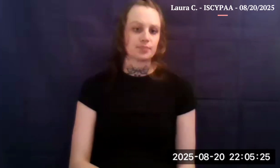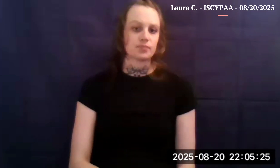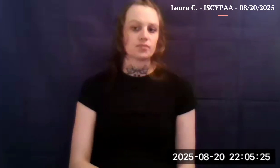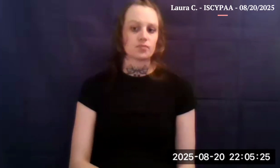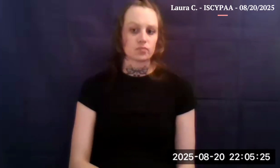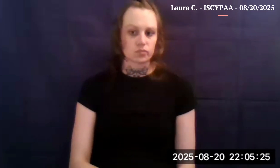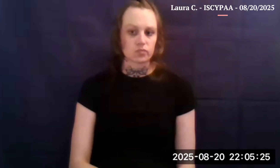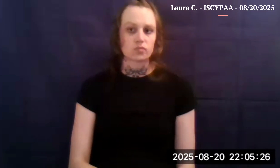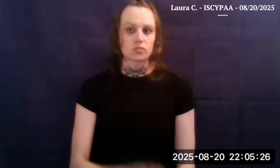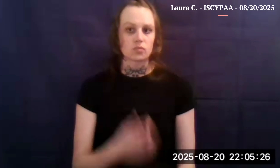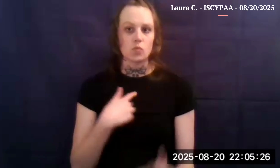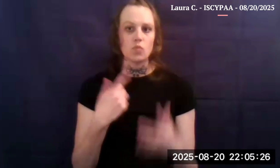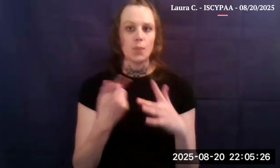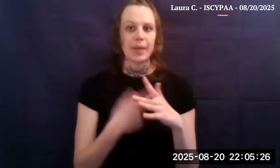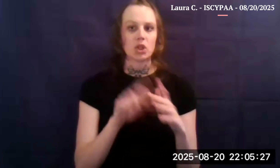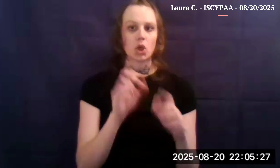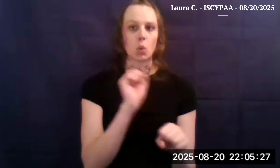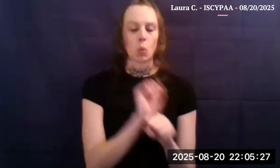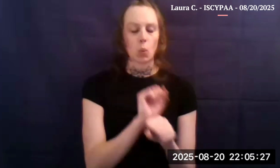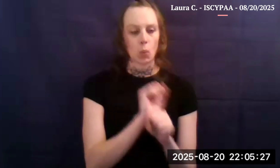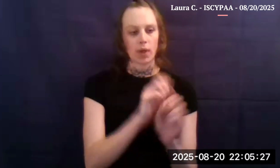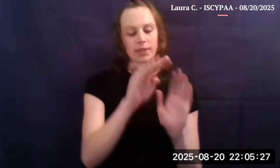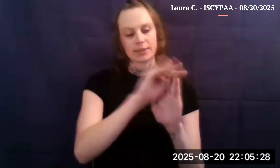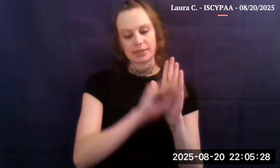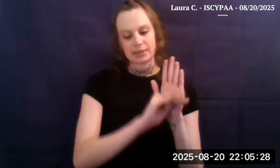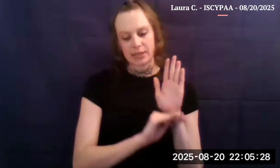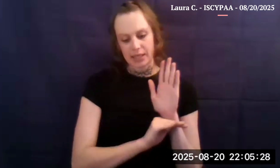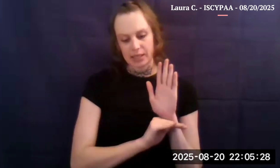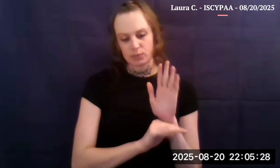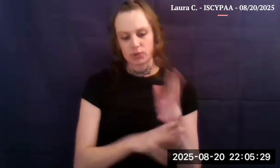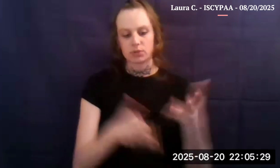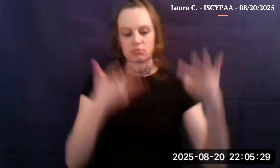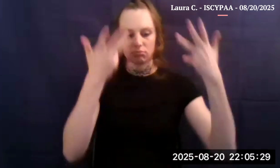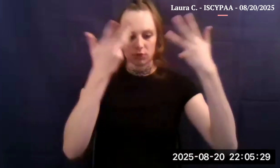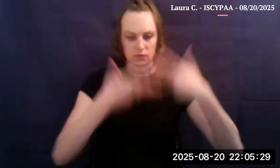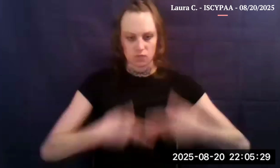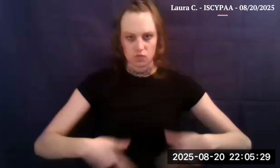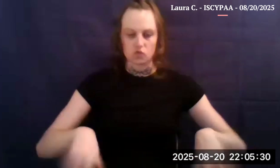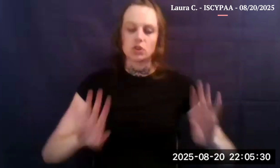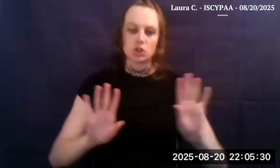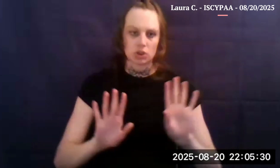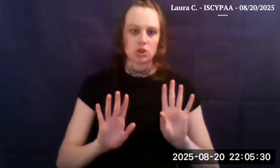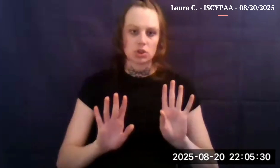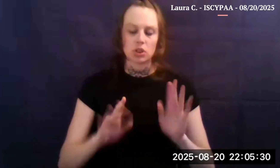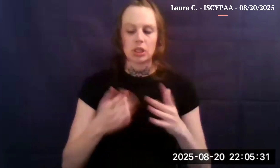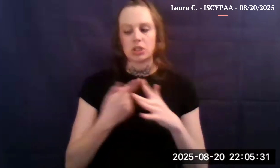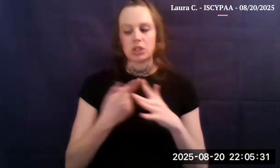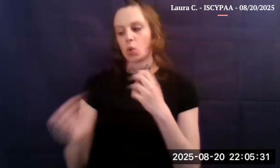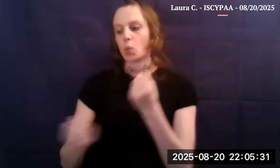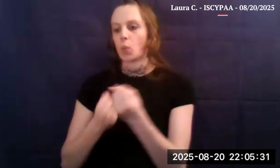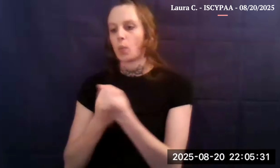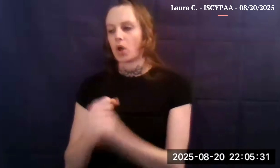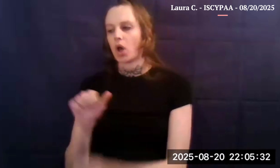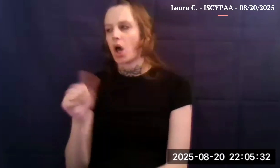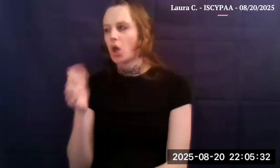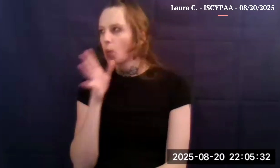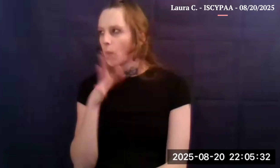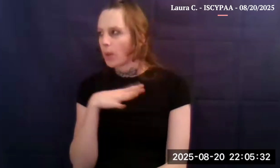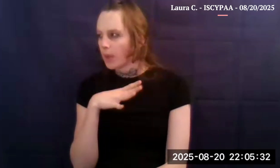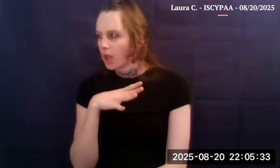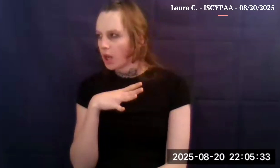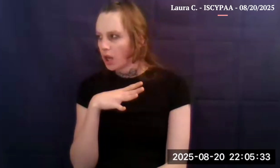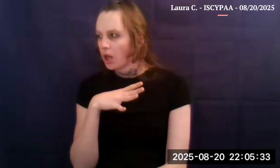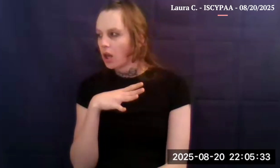So started working the steps, got through the steps, started sponsoring was I sponsoring? Yeah,